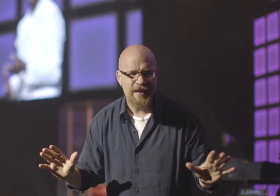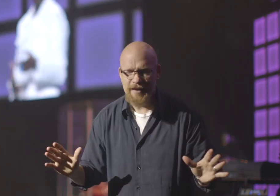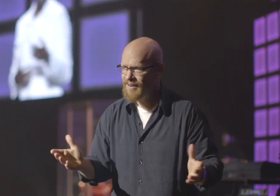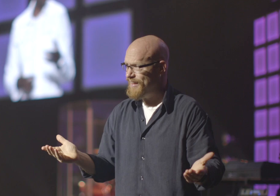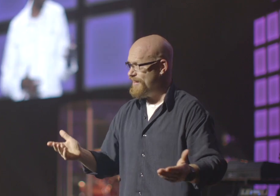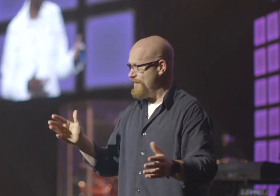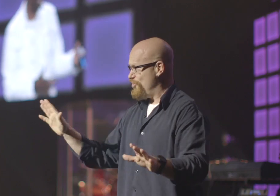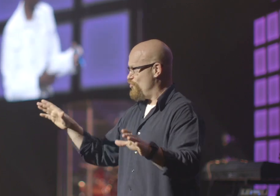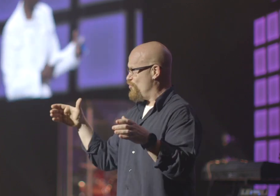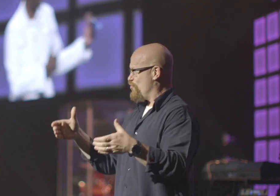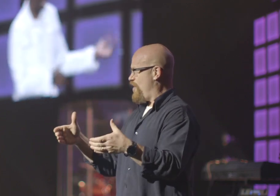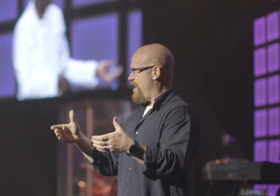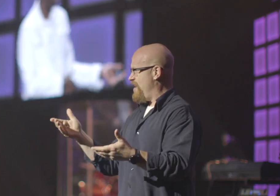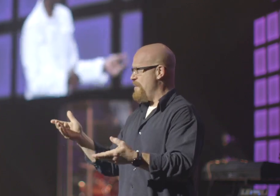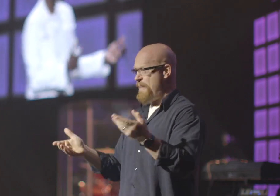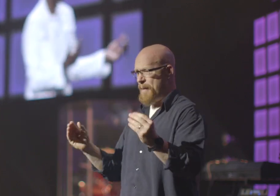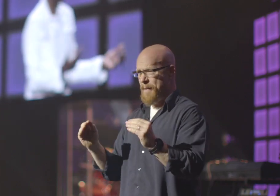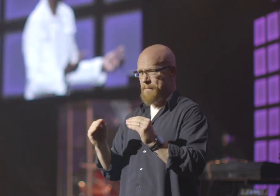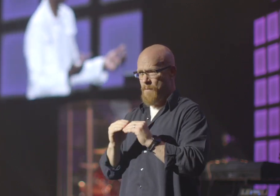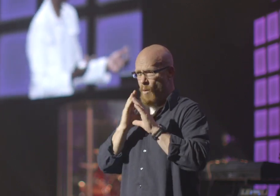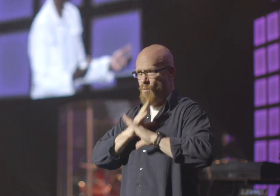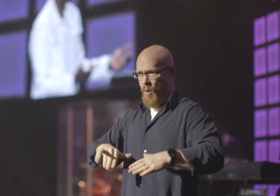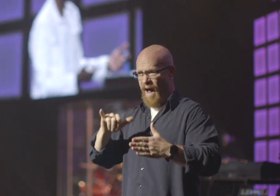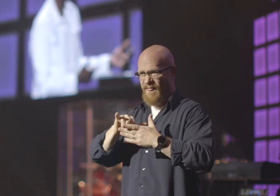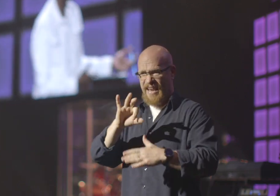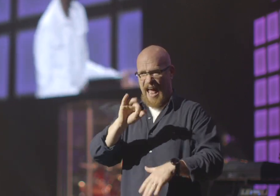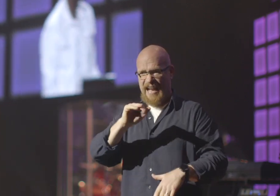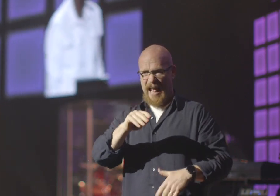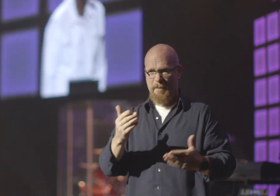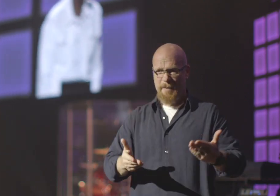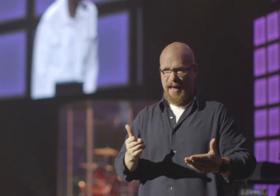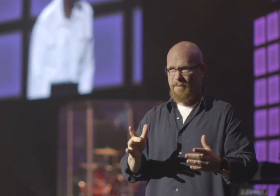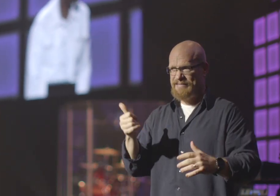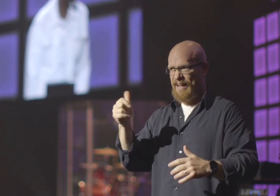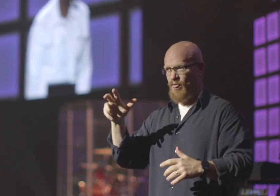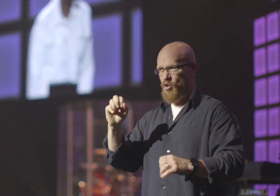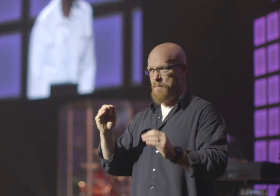This crowd may be, Rob, quieter than the one that was here this morning.